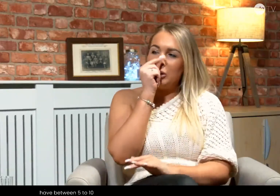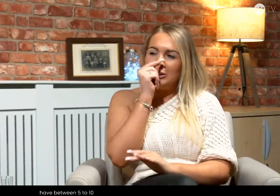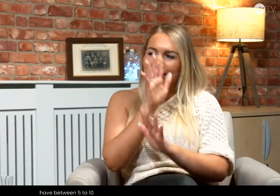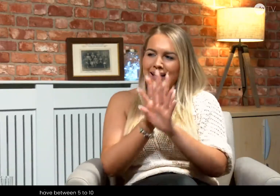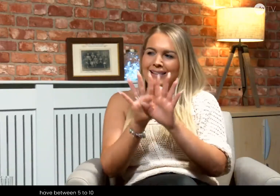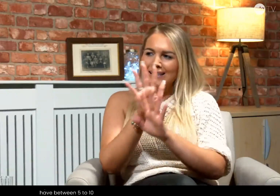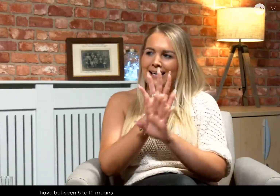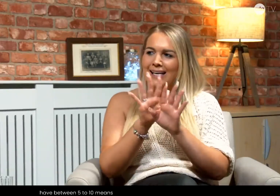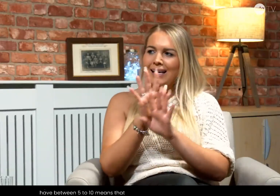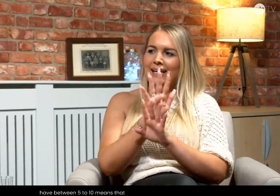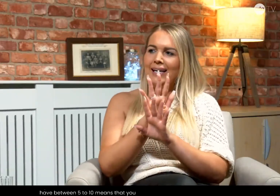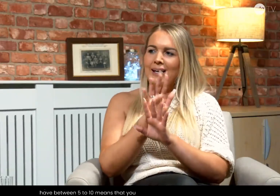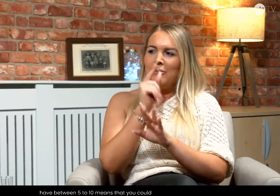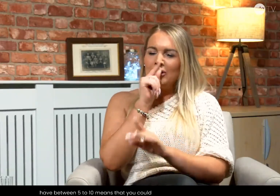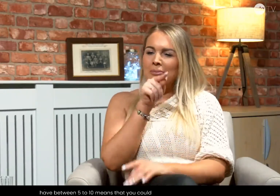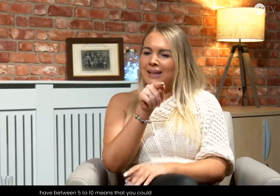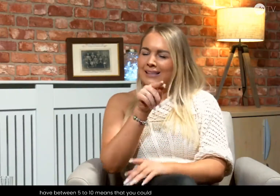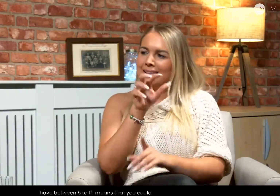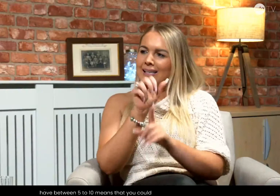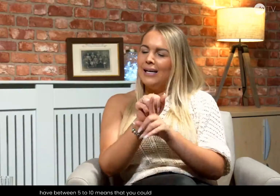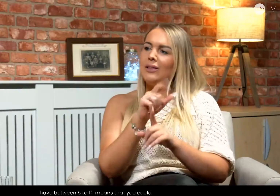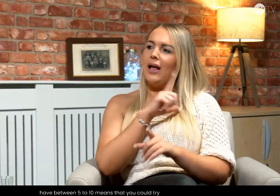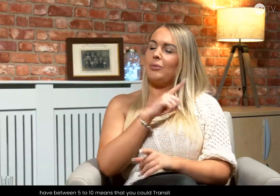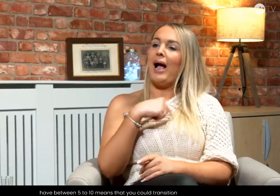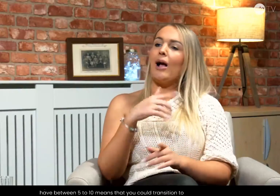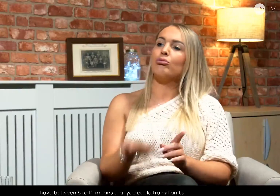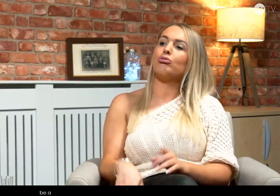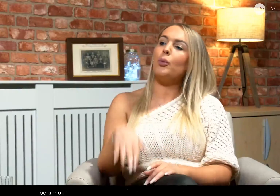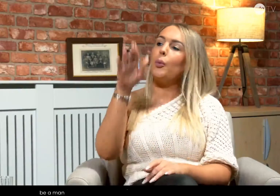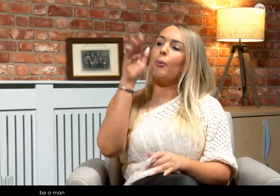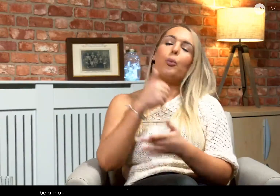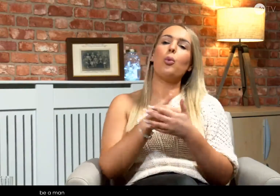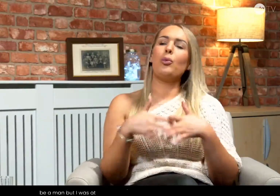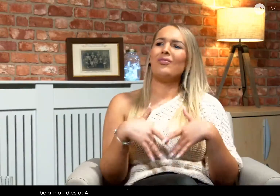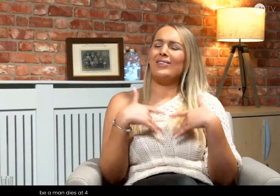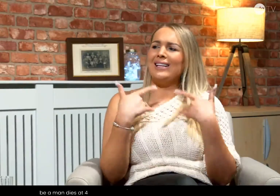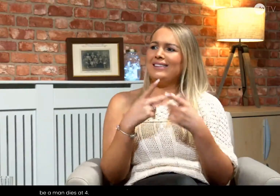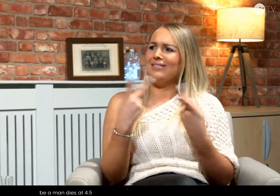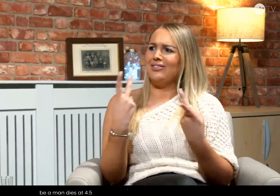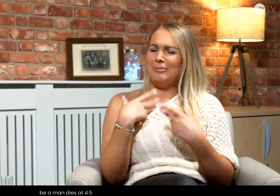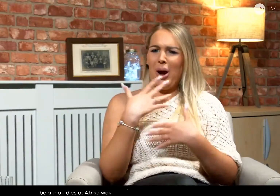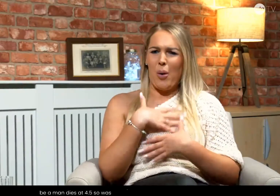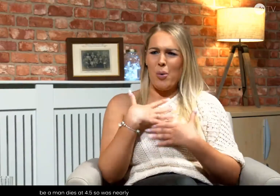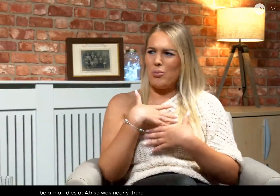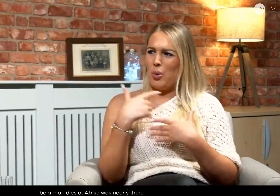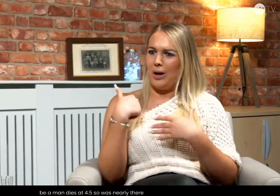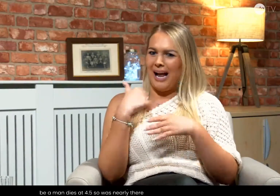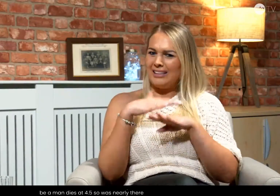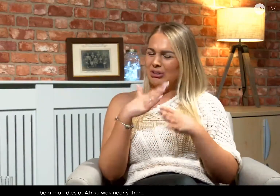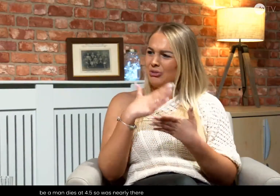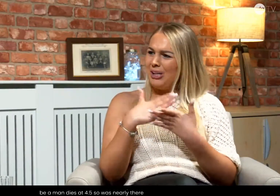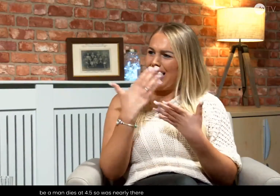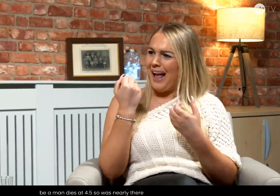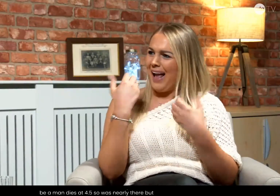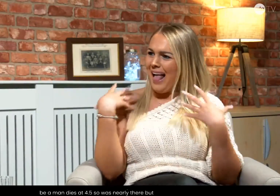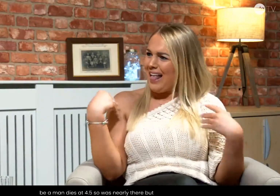could transition to be a man. But I was at 4.5, so I was nearly there. But I mean, inside, I just